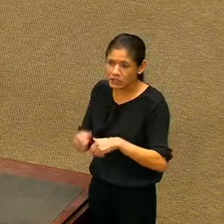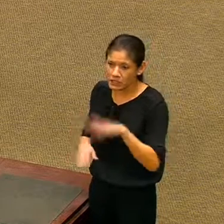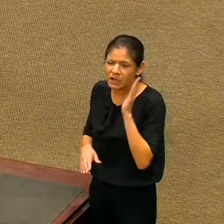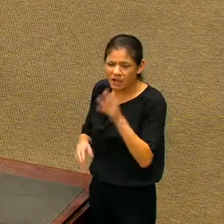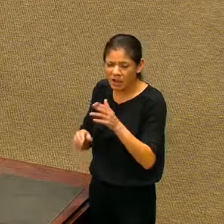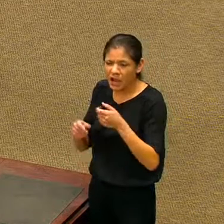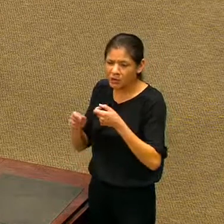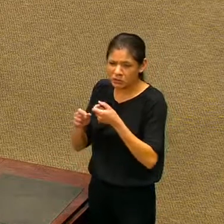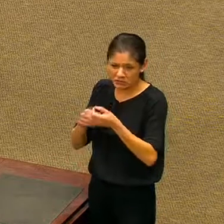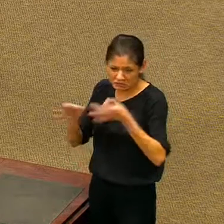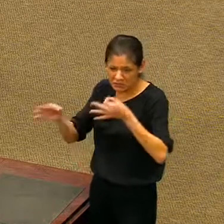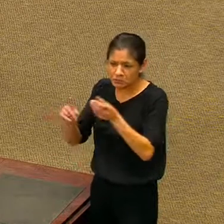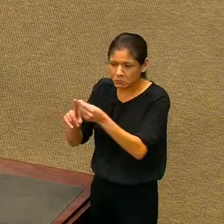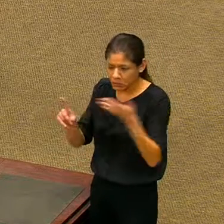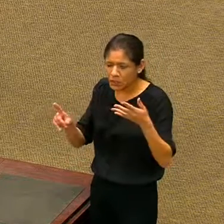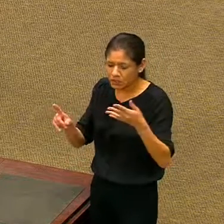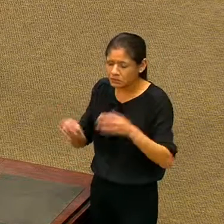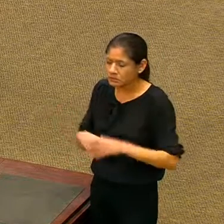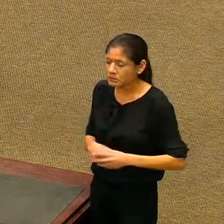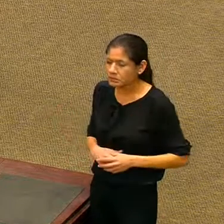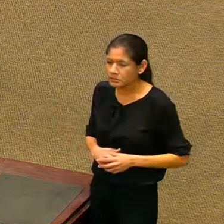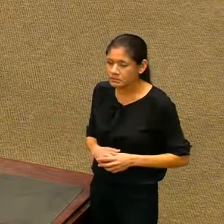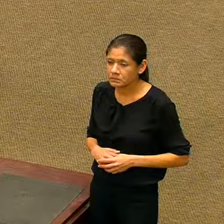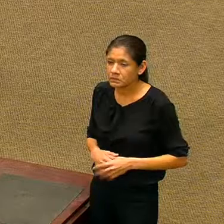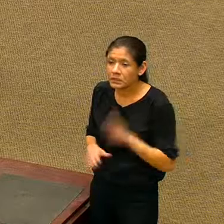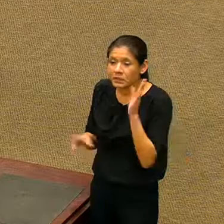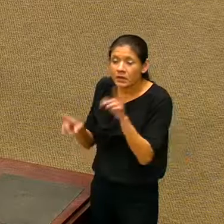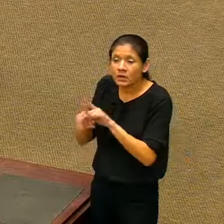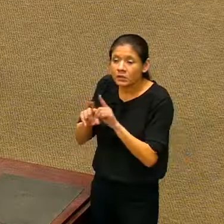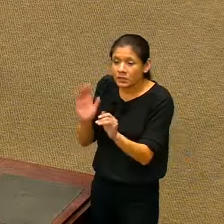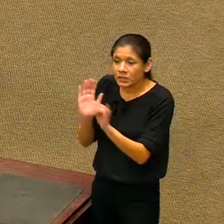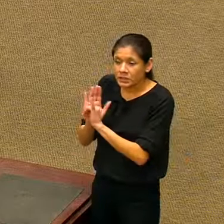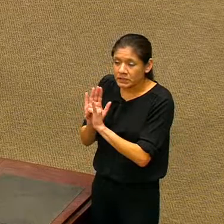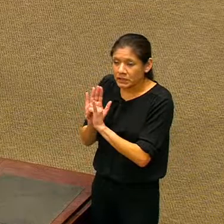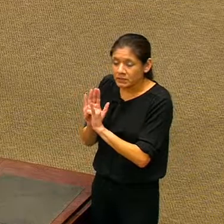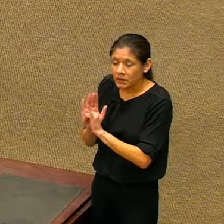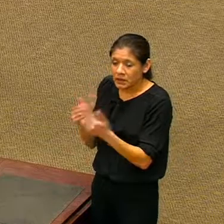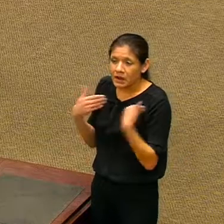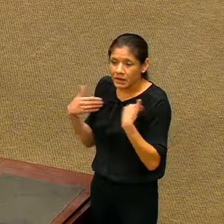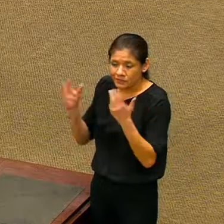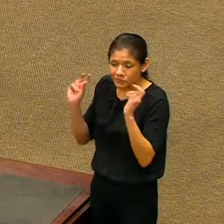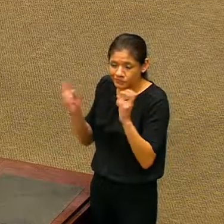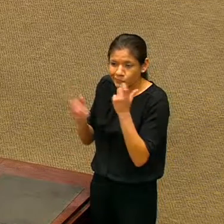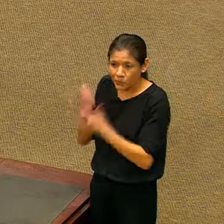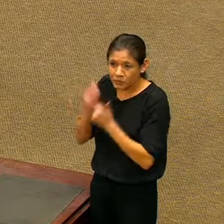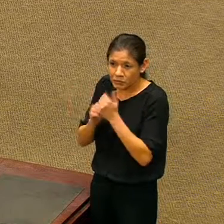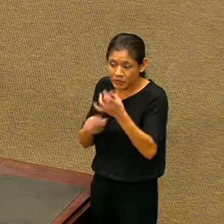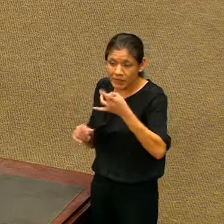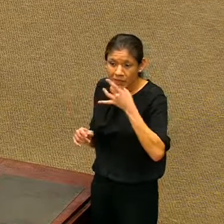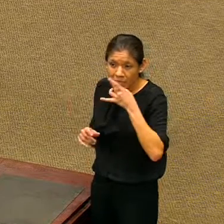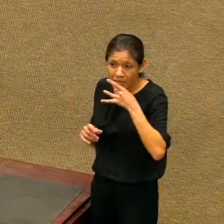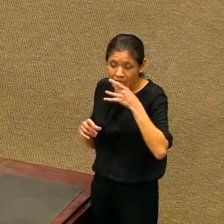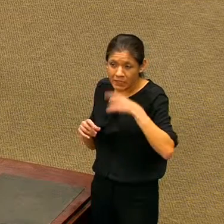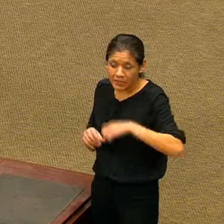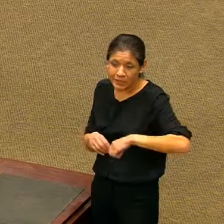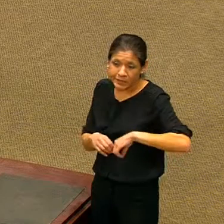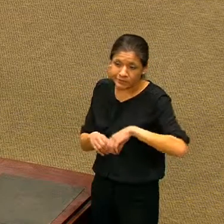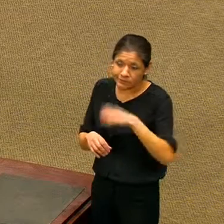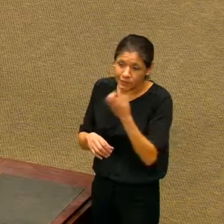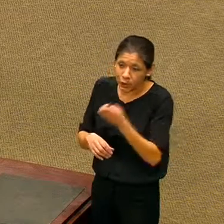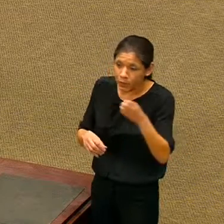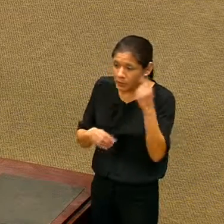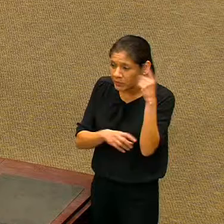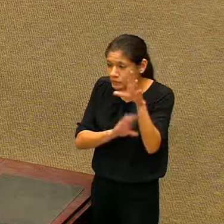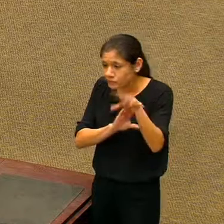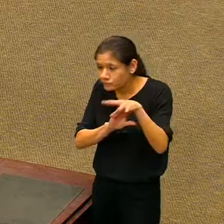those specific areas. We have also identified that we have issues in our lighting, our broadcast equipment,